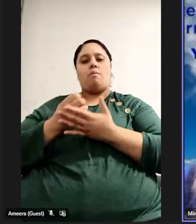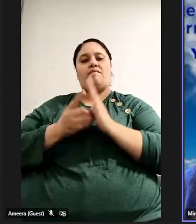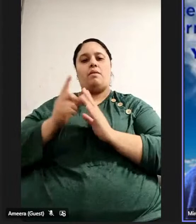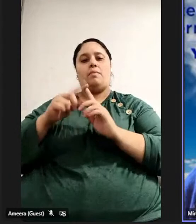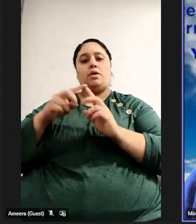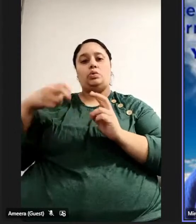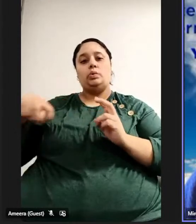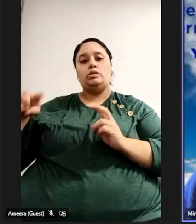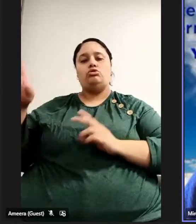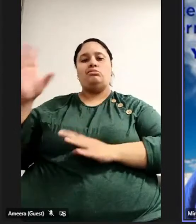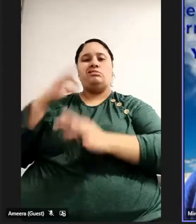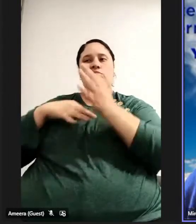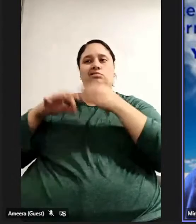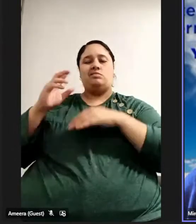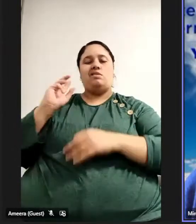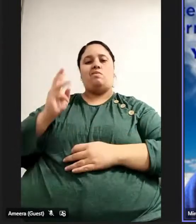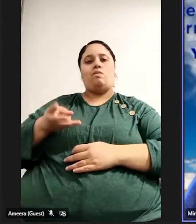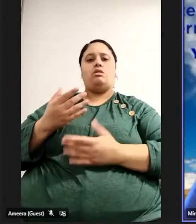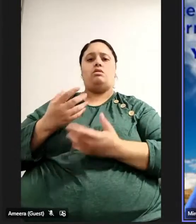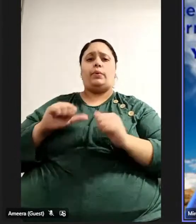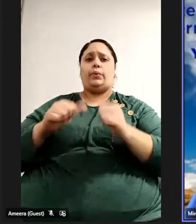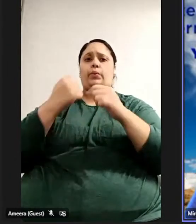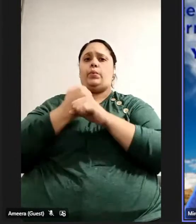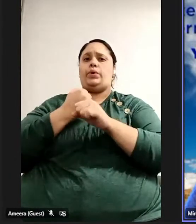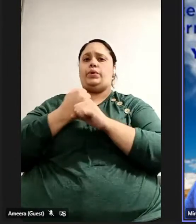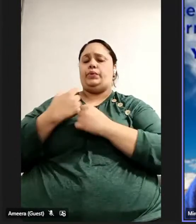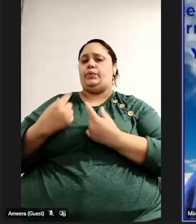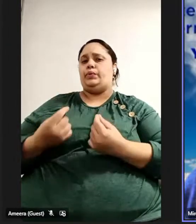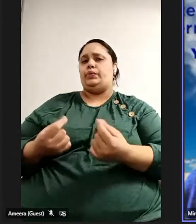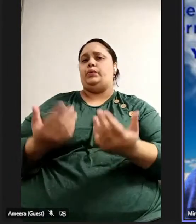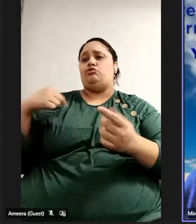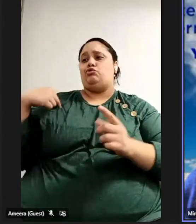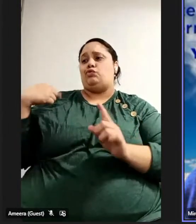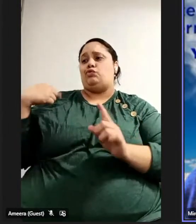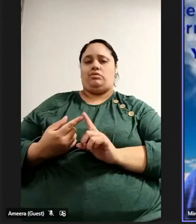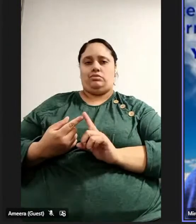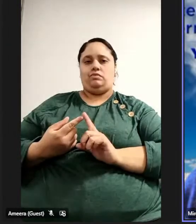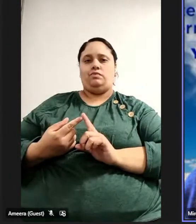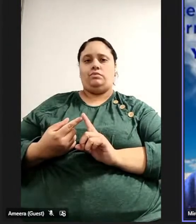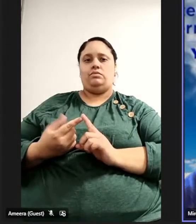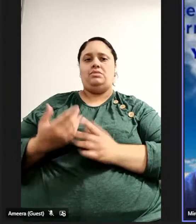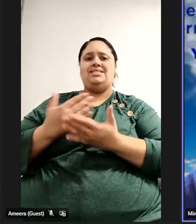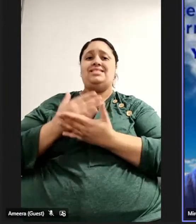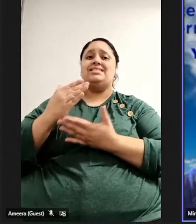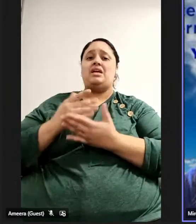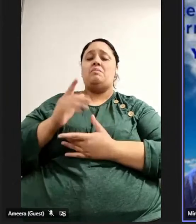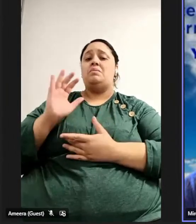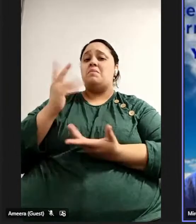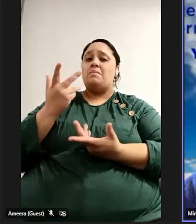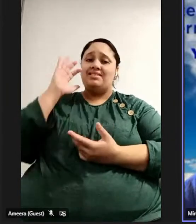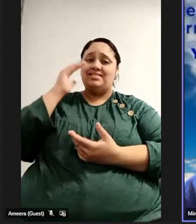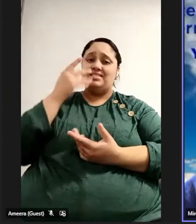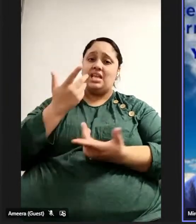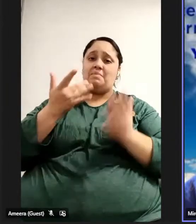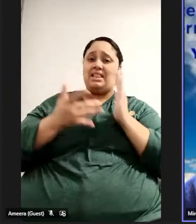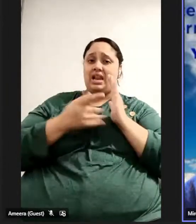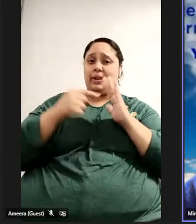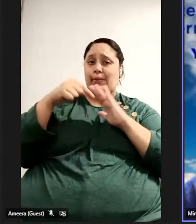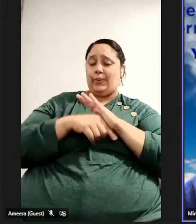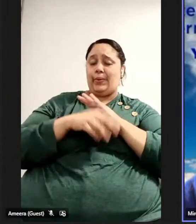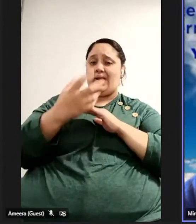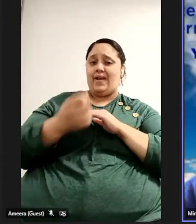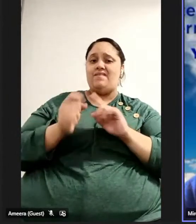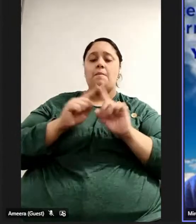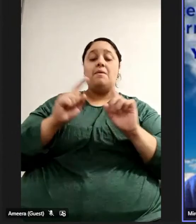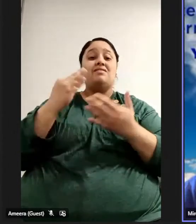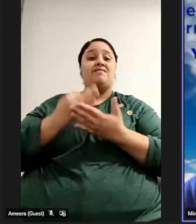of the excellent work that has been done so far. Some of it may seem a bit technical, but the fact is that we have to get our wheeling